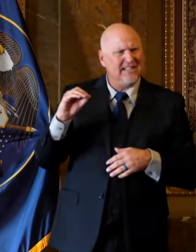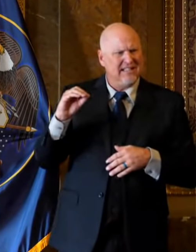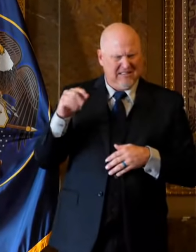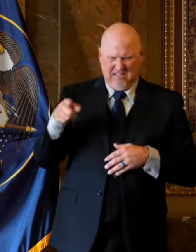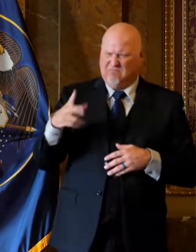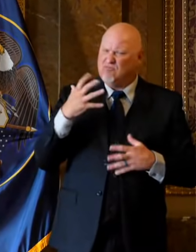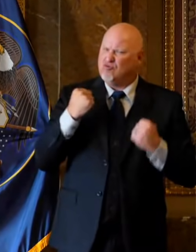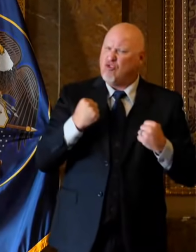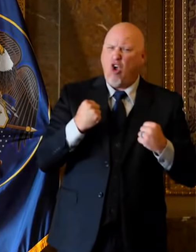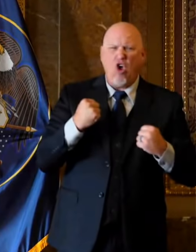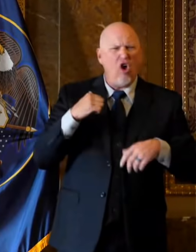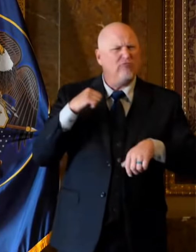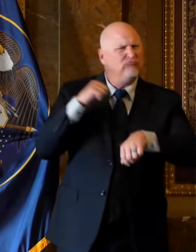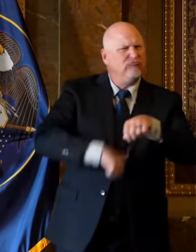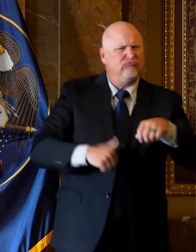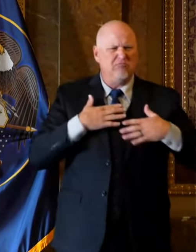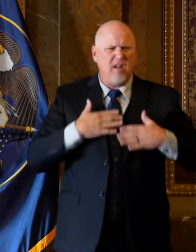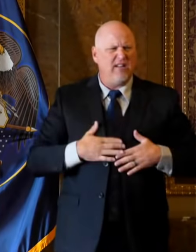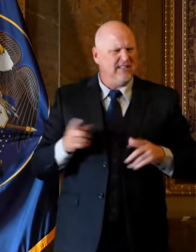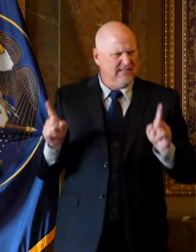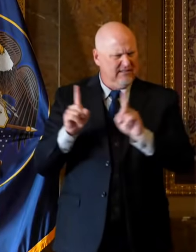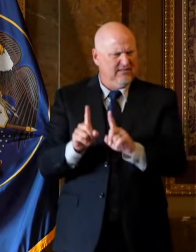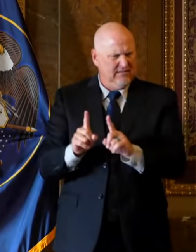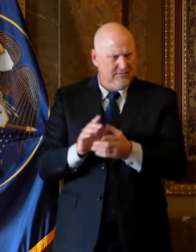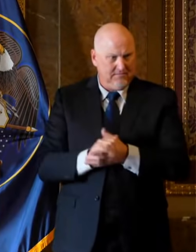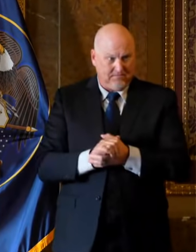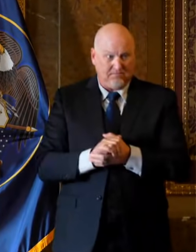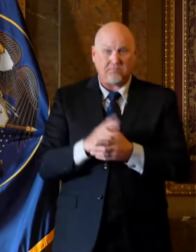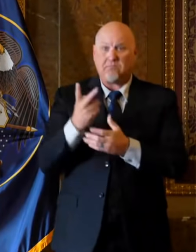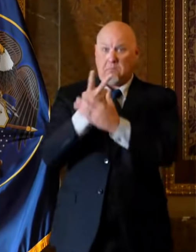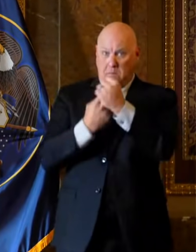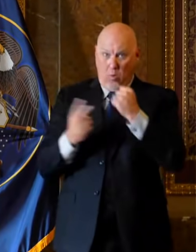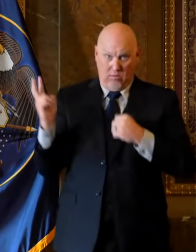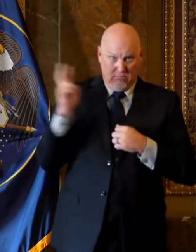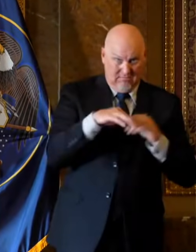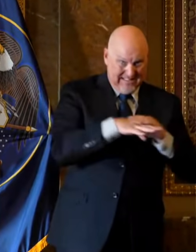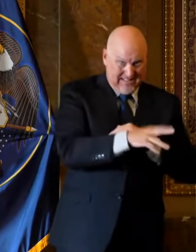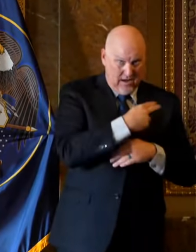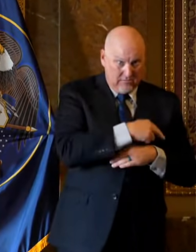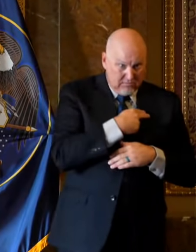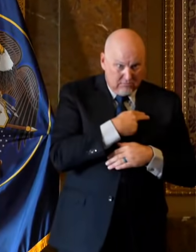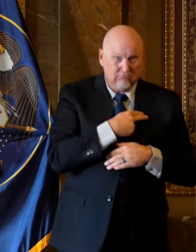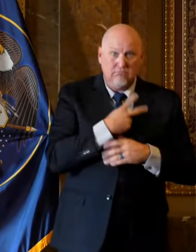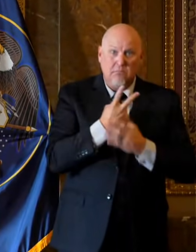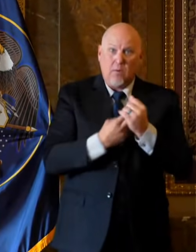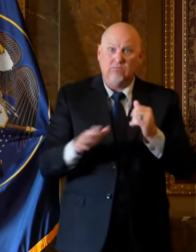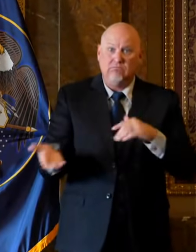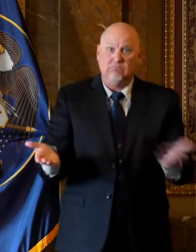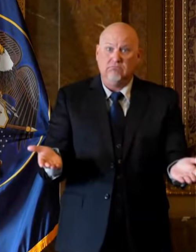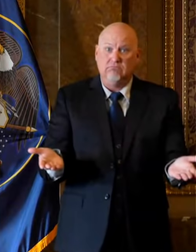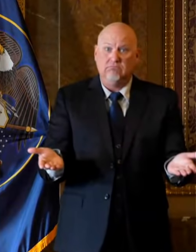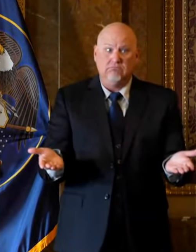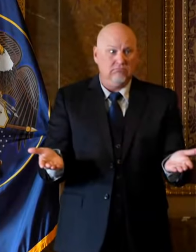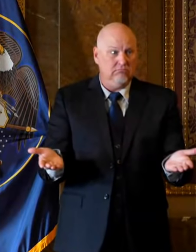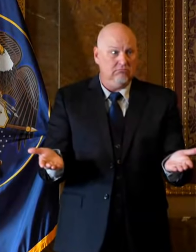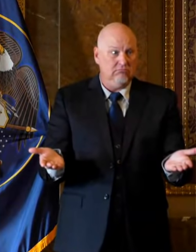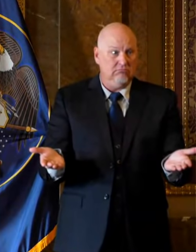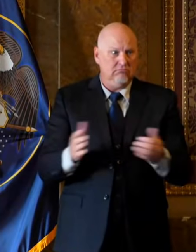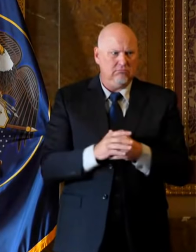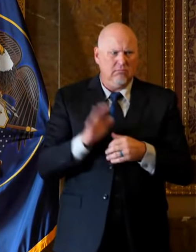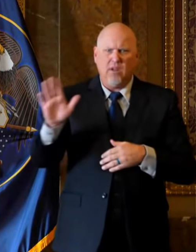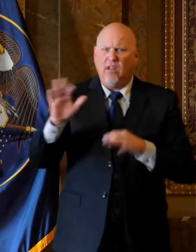they hadn't really realized how serious an illness this is. Those families, along with